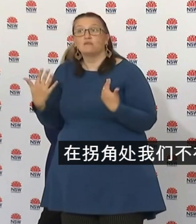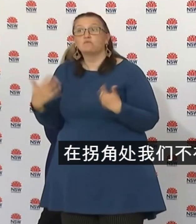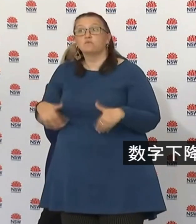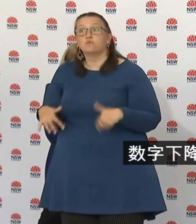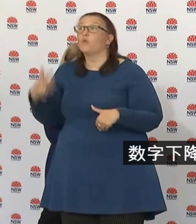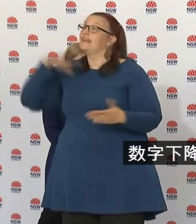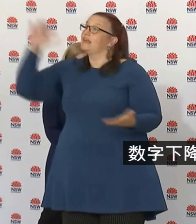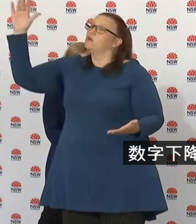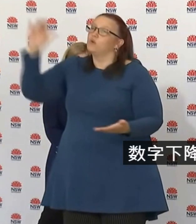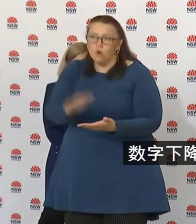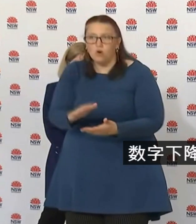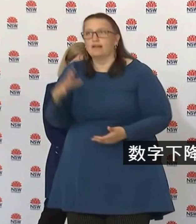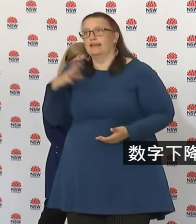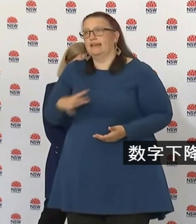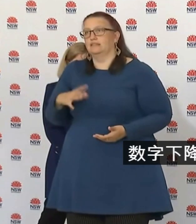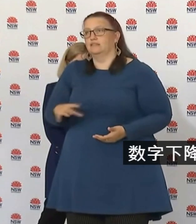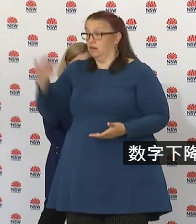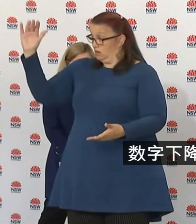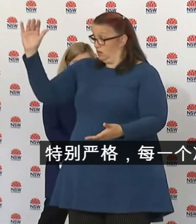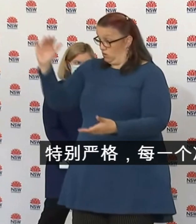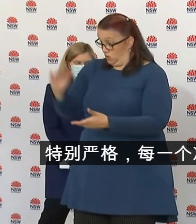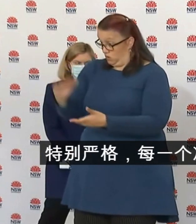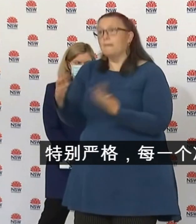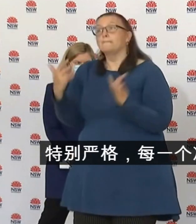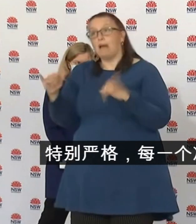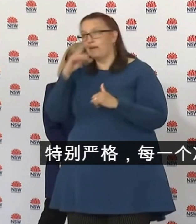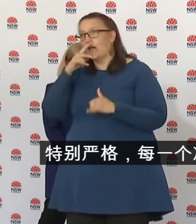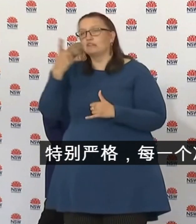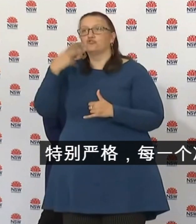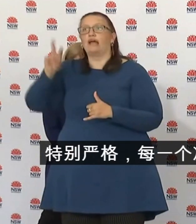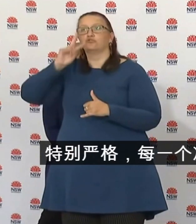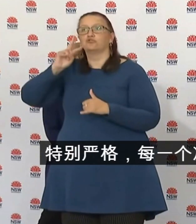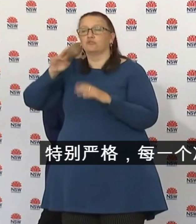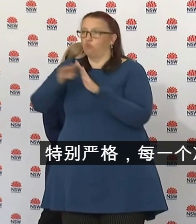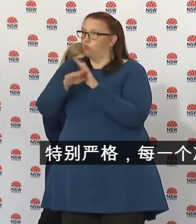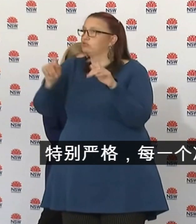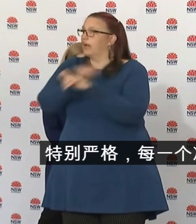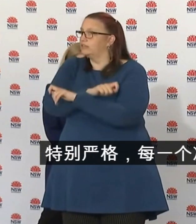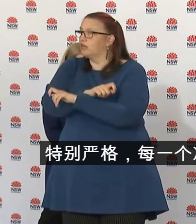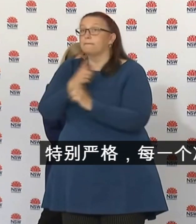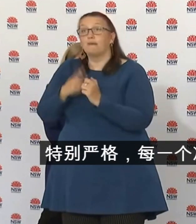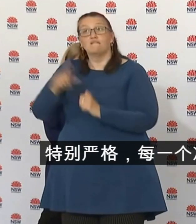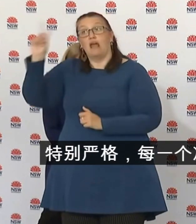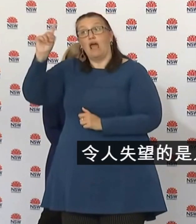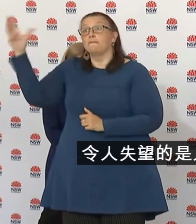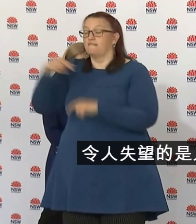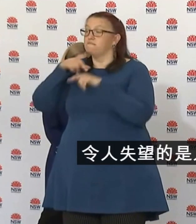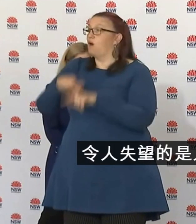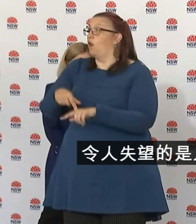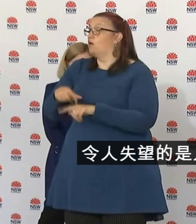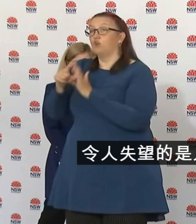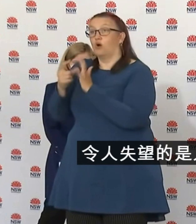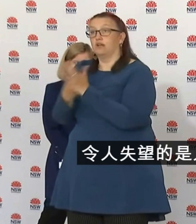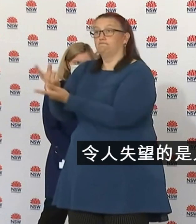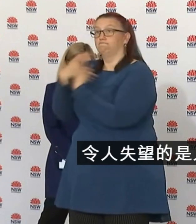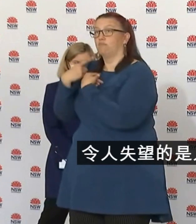We need to see numbers go down, and that's why we need to be extra strict and base every decision on the health advice. I appreciate how disappointing it is